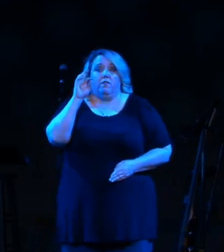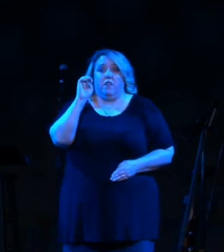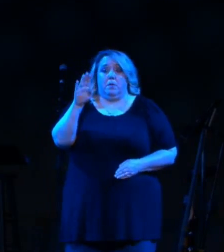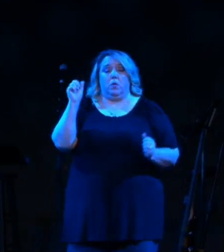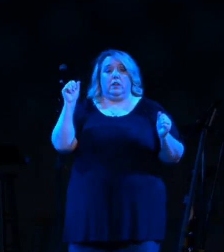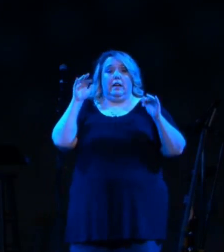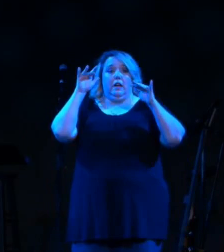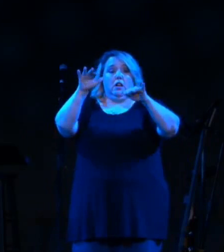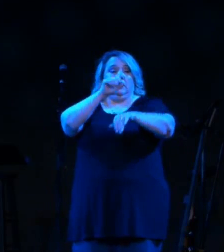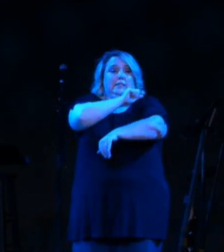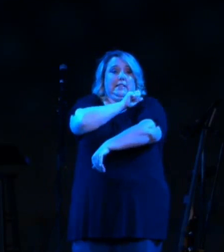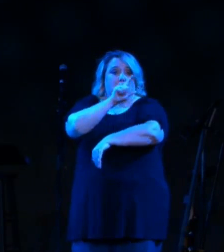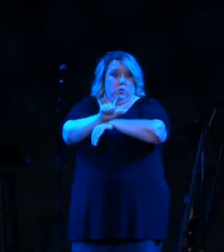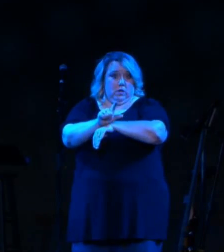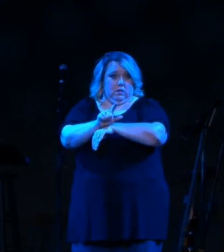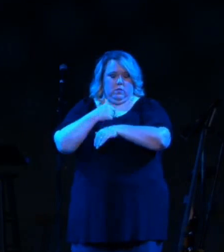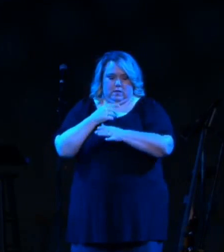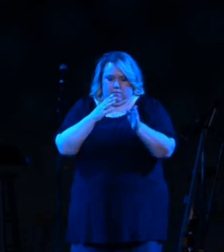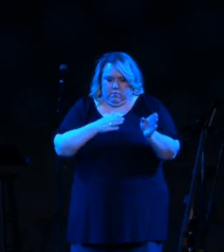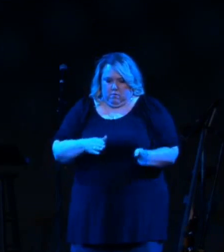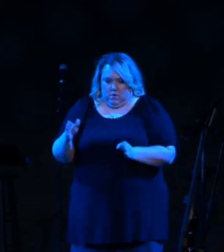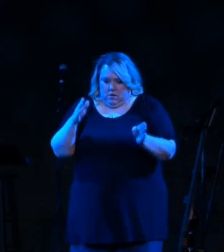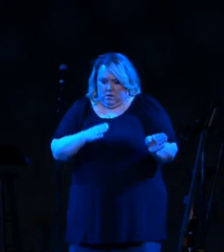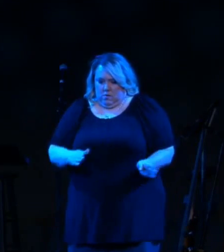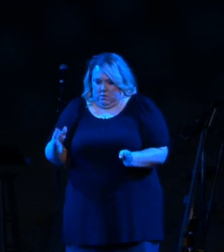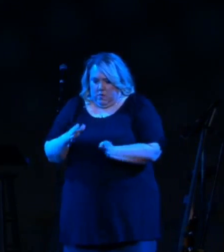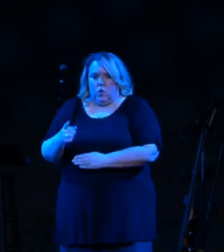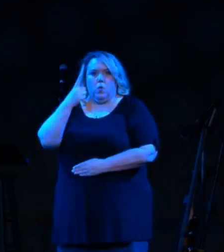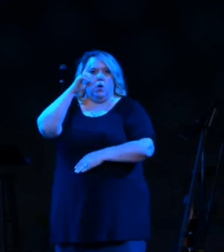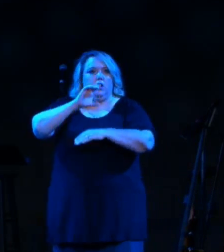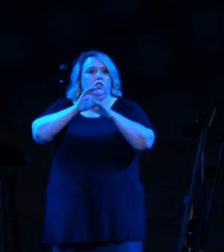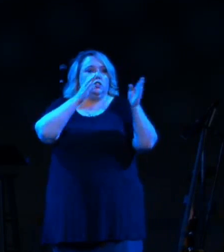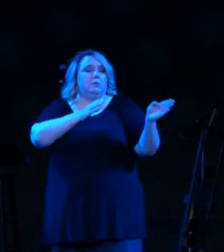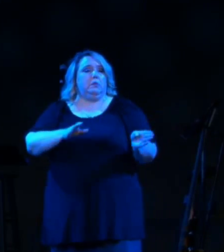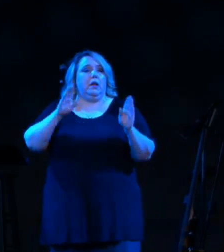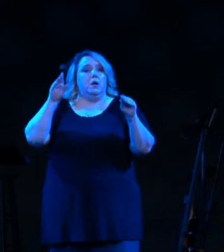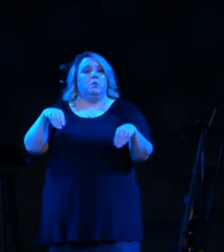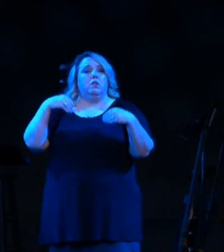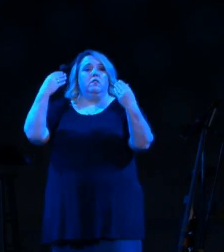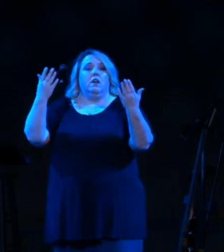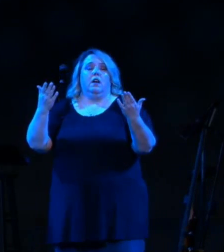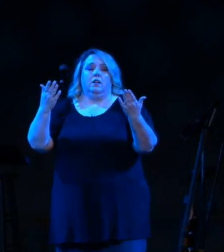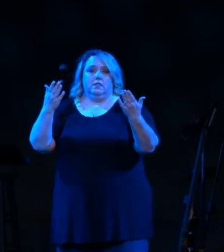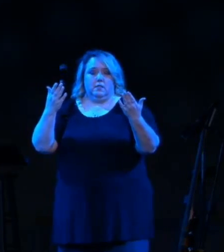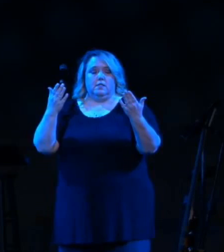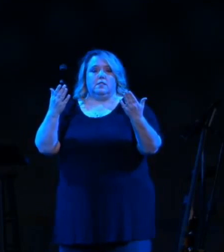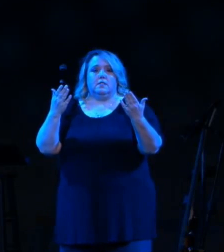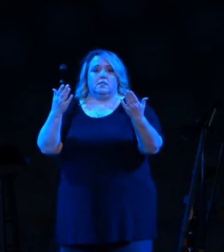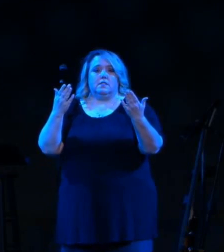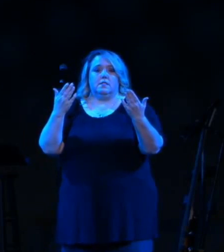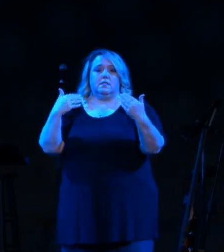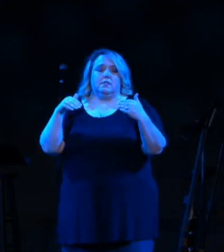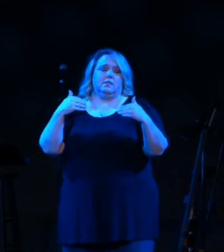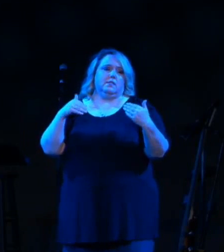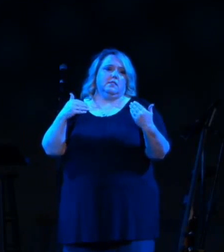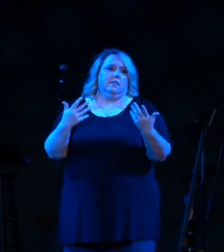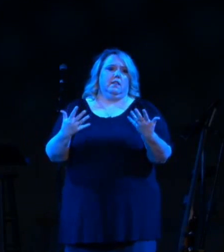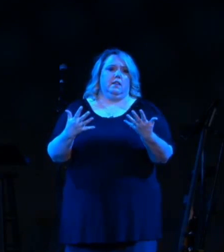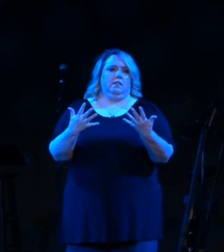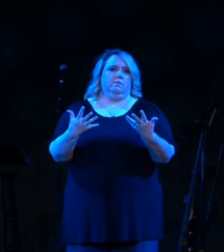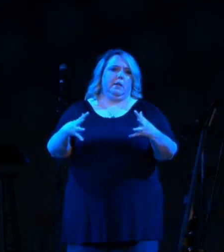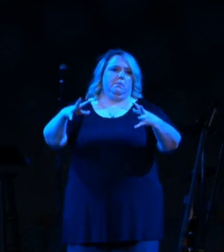gathering in St. Louis, one church plan provides the widest embrace in the